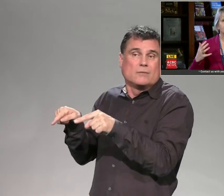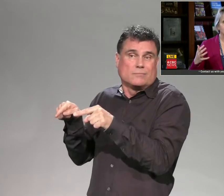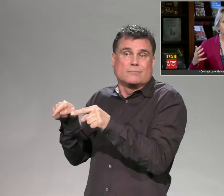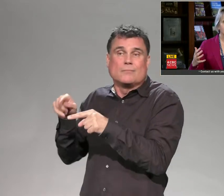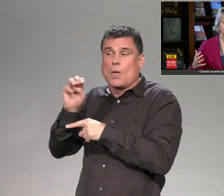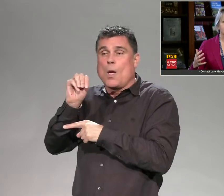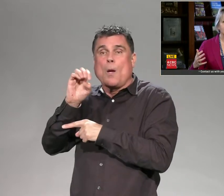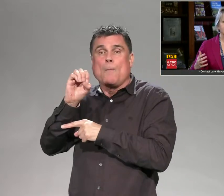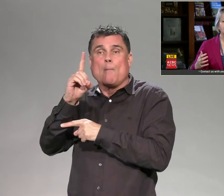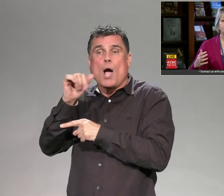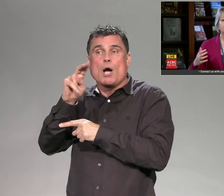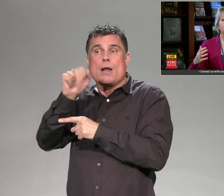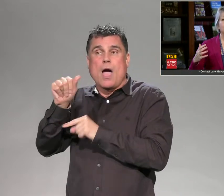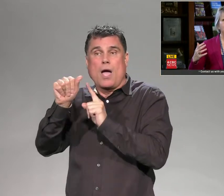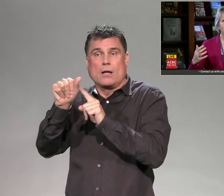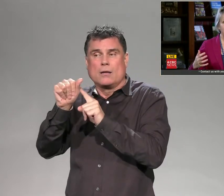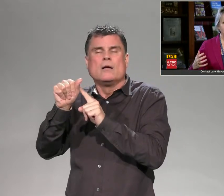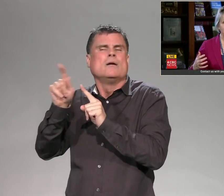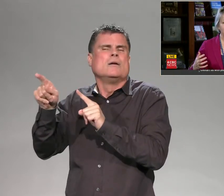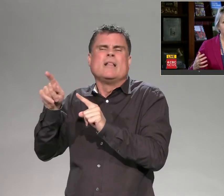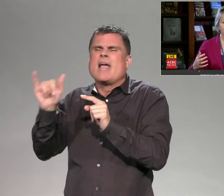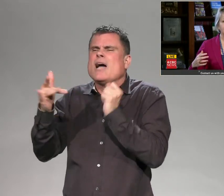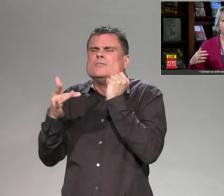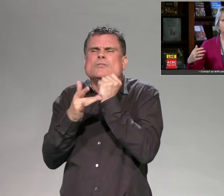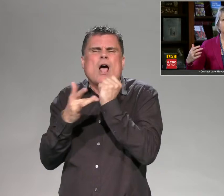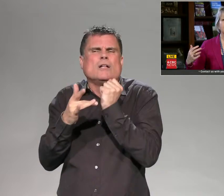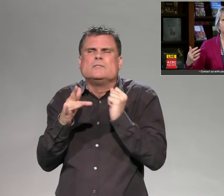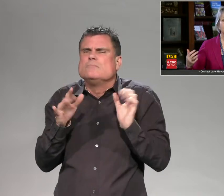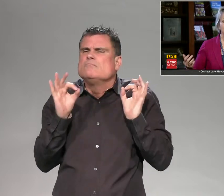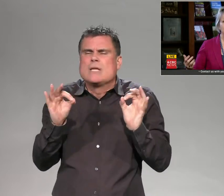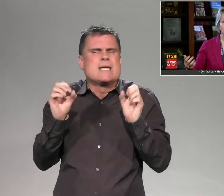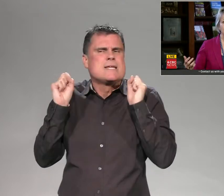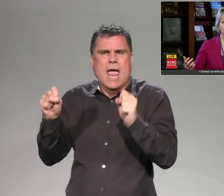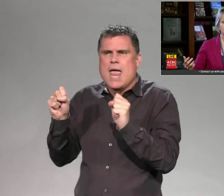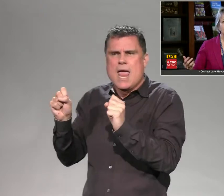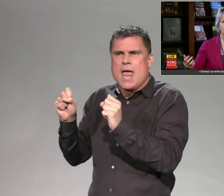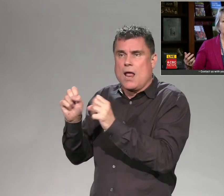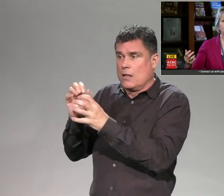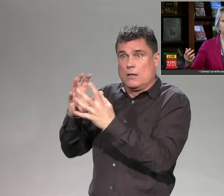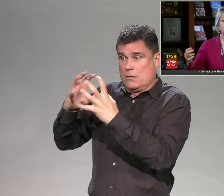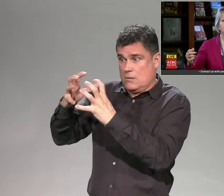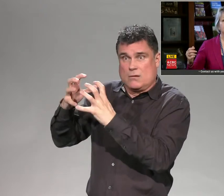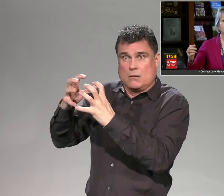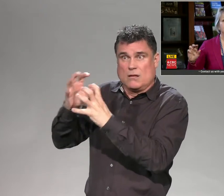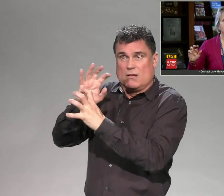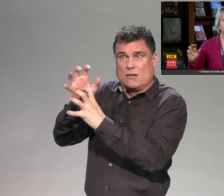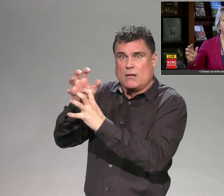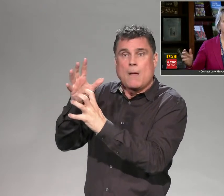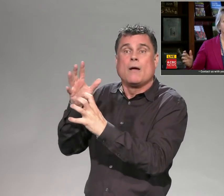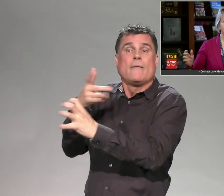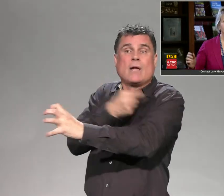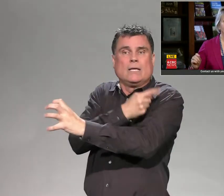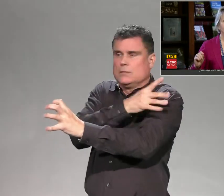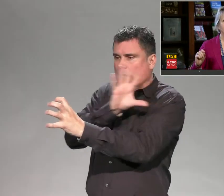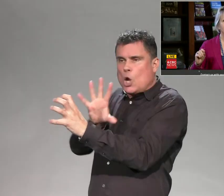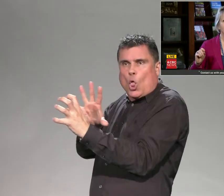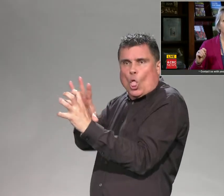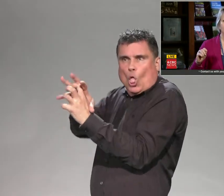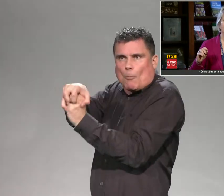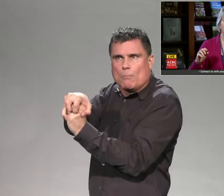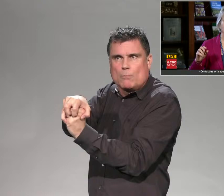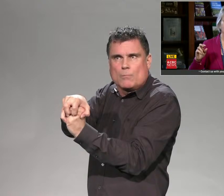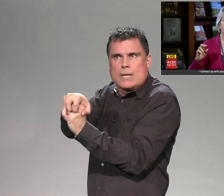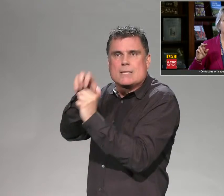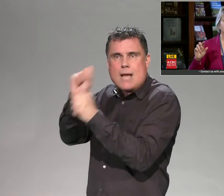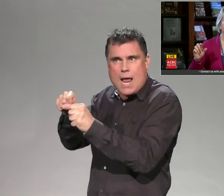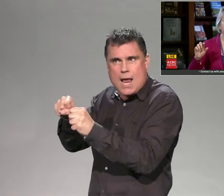quite relatively easily. So we may find that there'll be a booster dose that is slightly different. It may be what